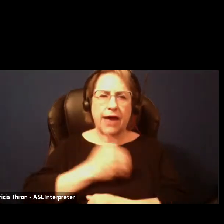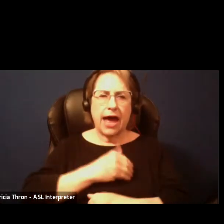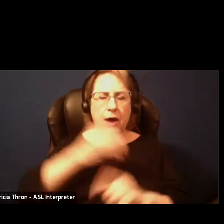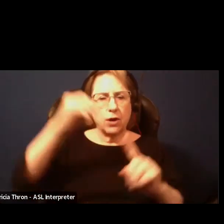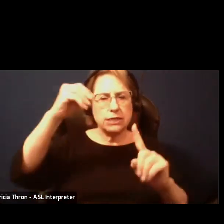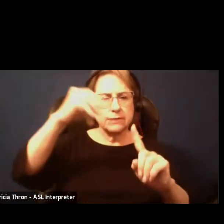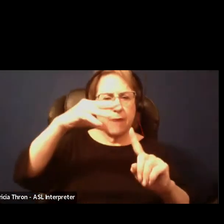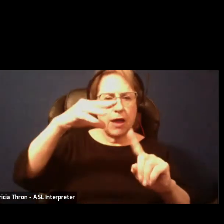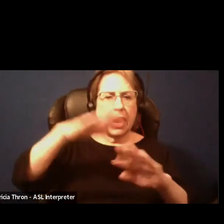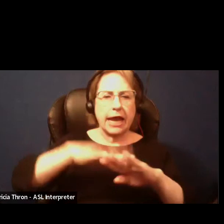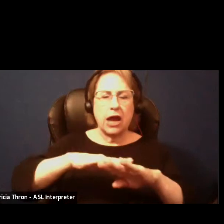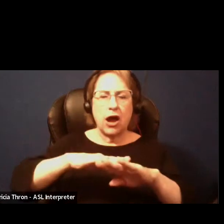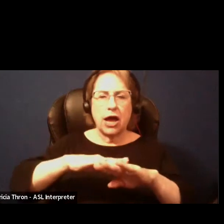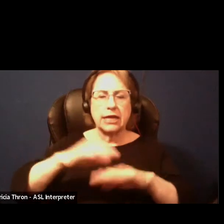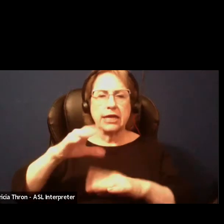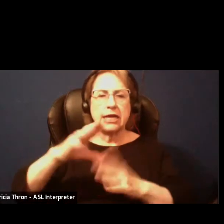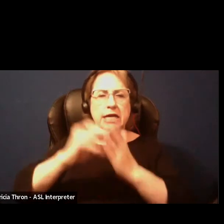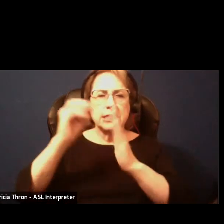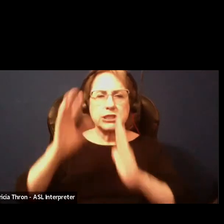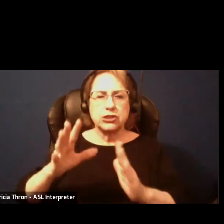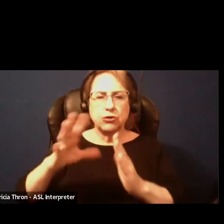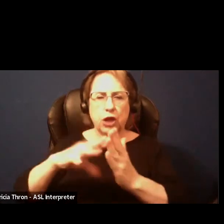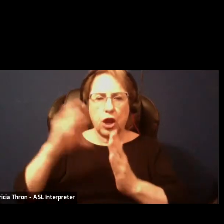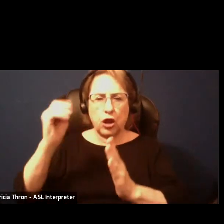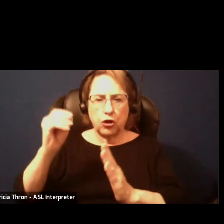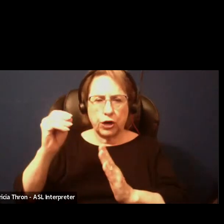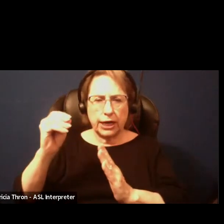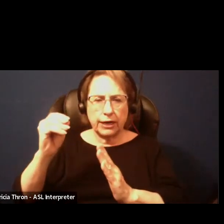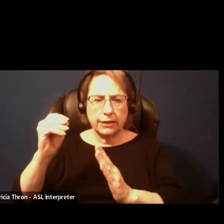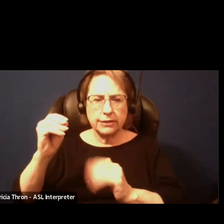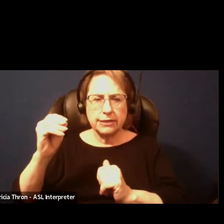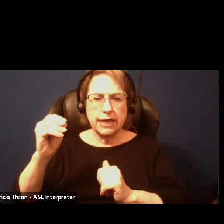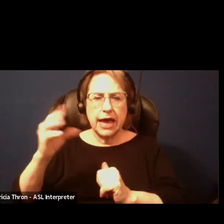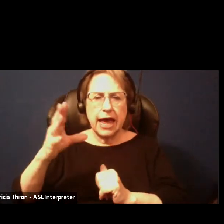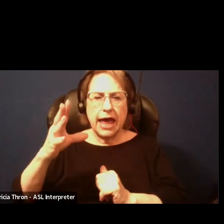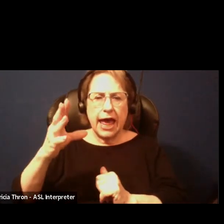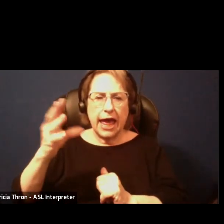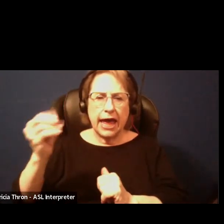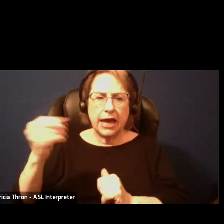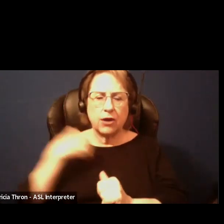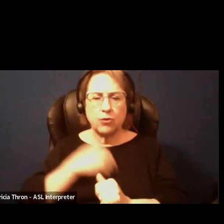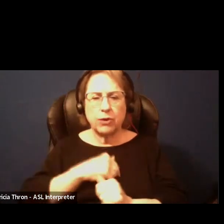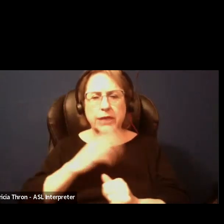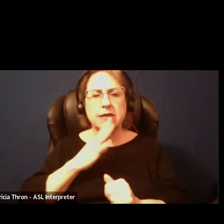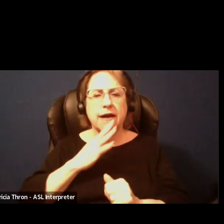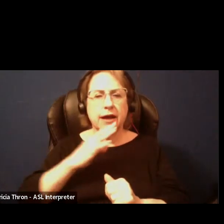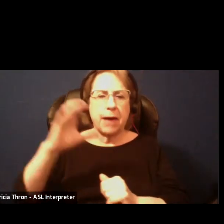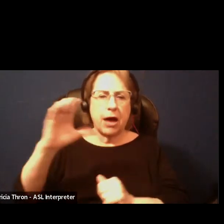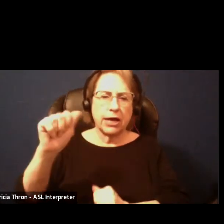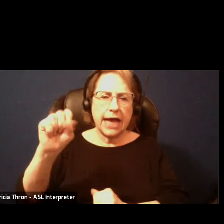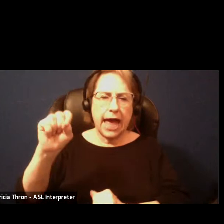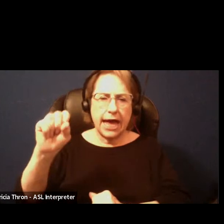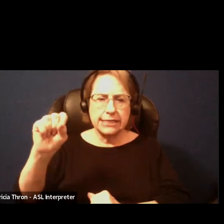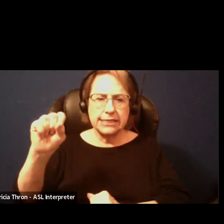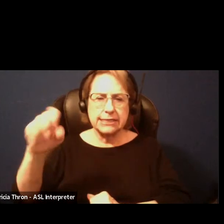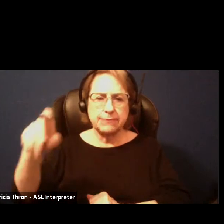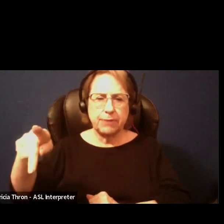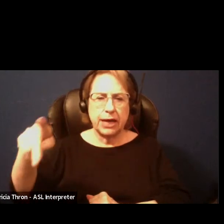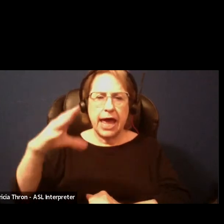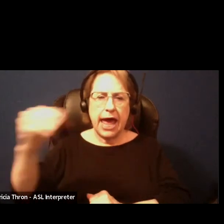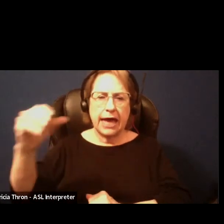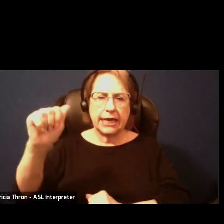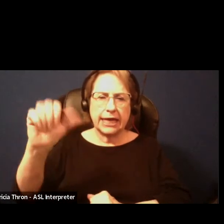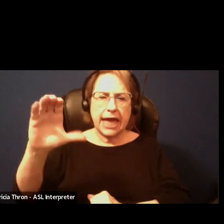our academic progress. We do this annually at about this time to talk about CASP and CAST and 10th graders on track, amongst some other